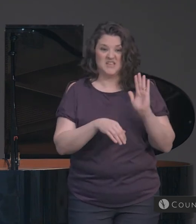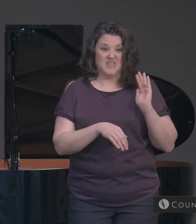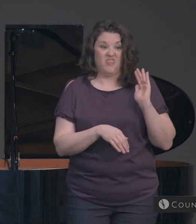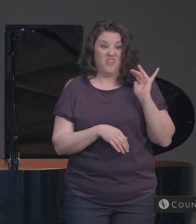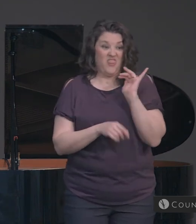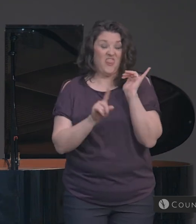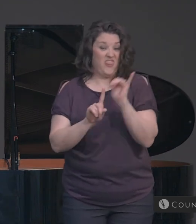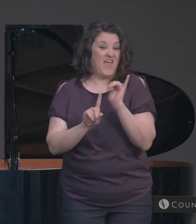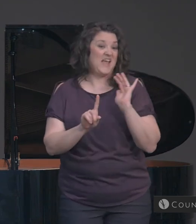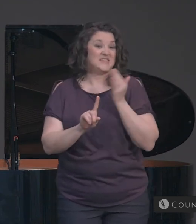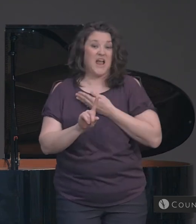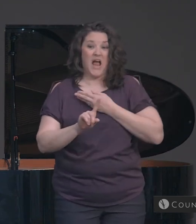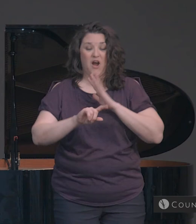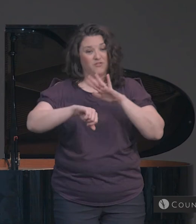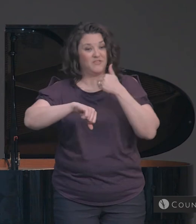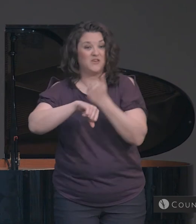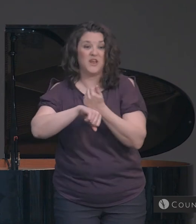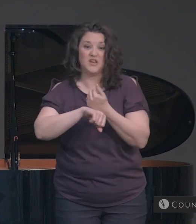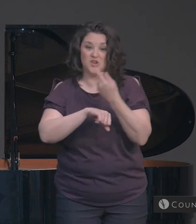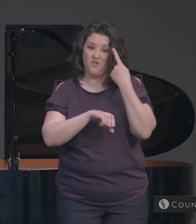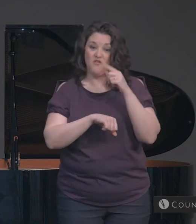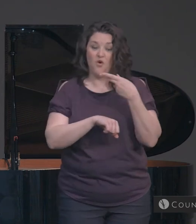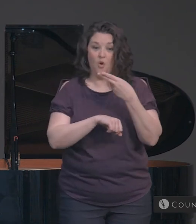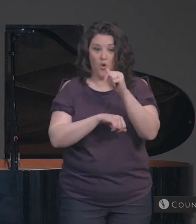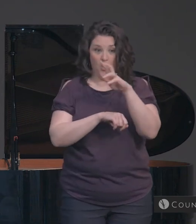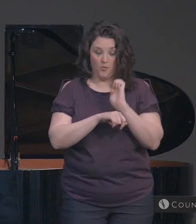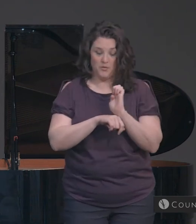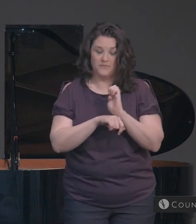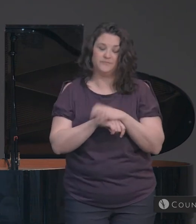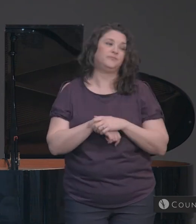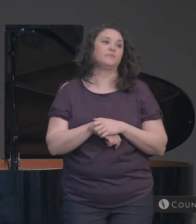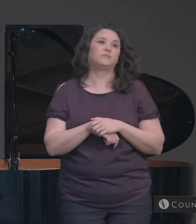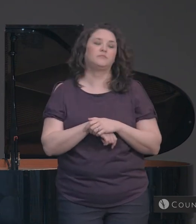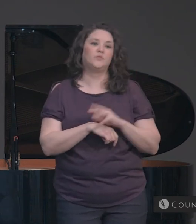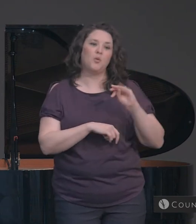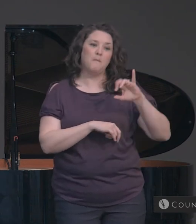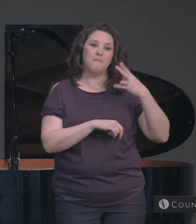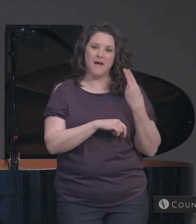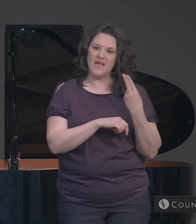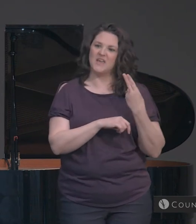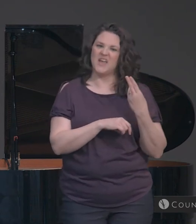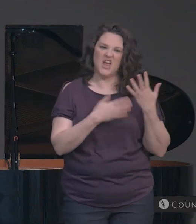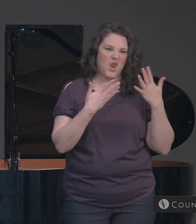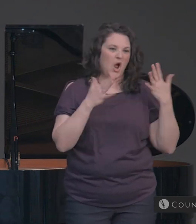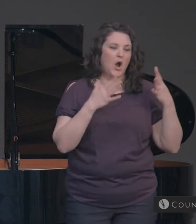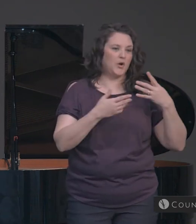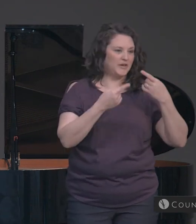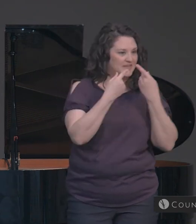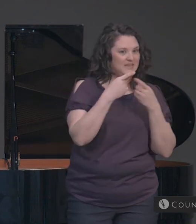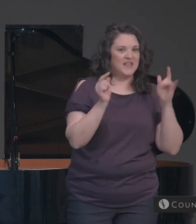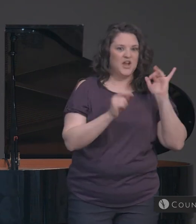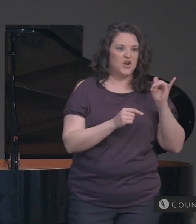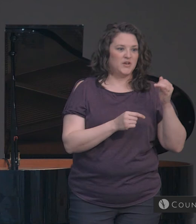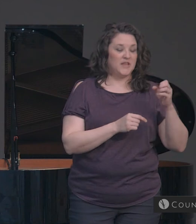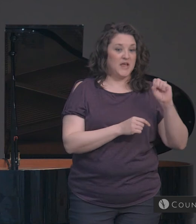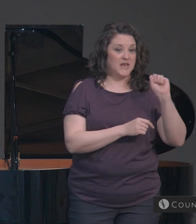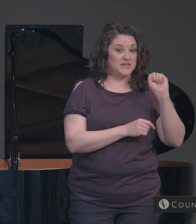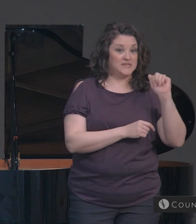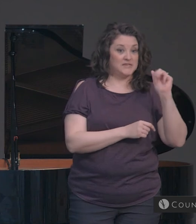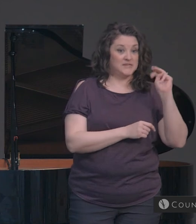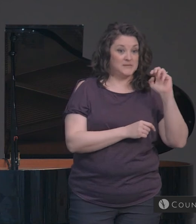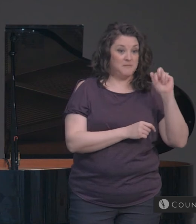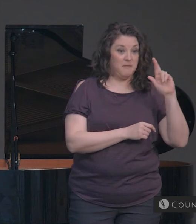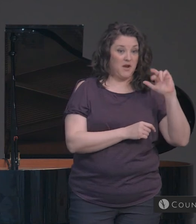covered a couple weeks ago, Micah proclaimed loudly that both Samaria, the capital of Israel, and Jerusalem, the capital of